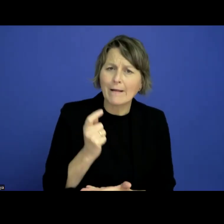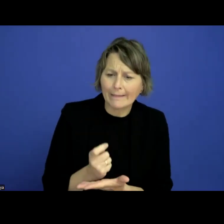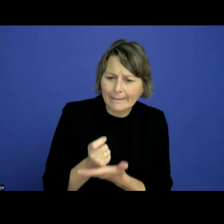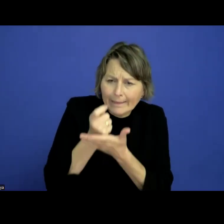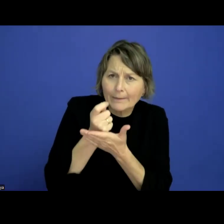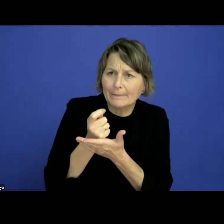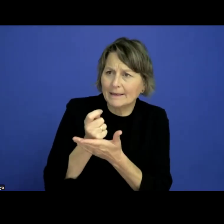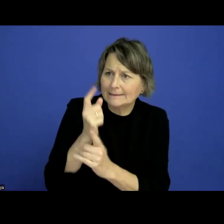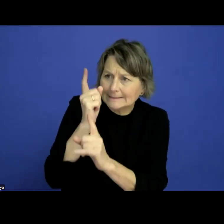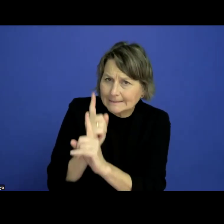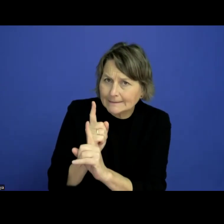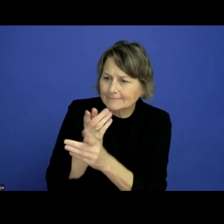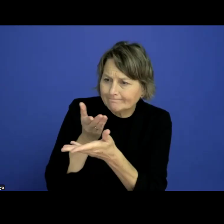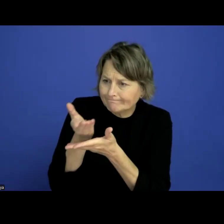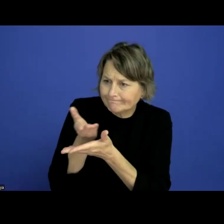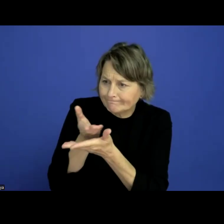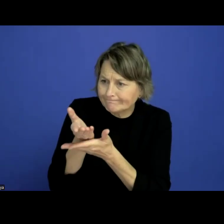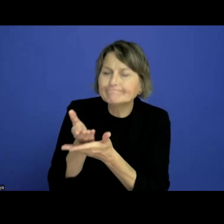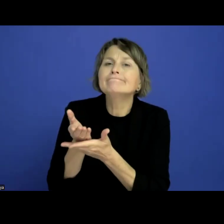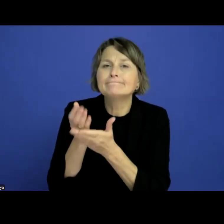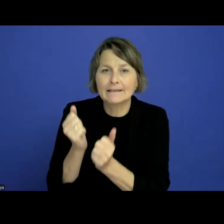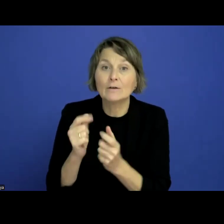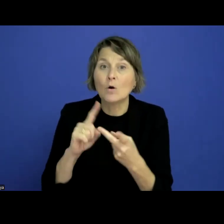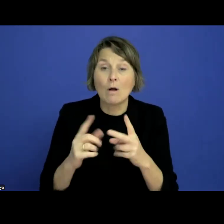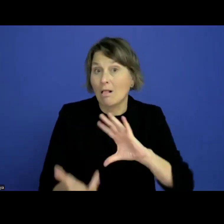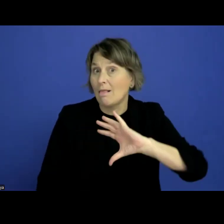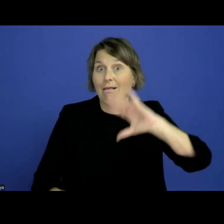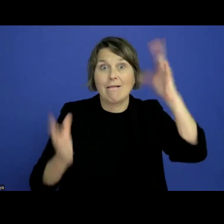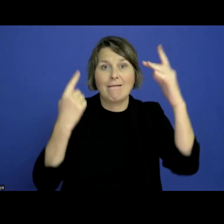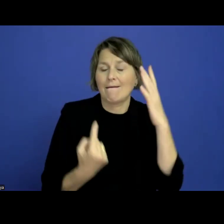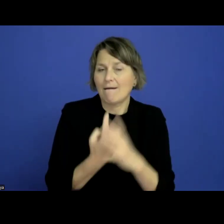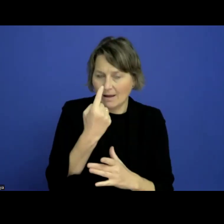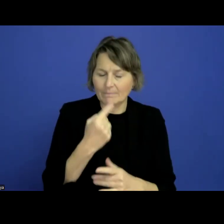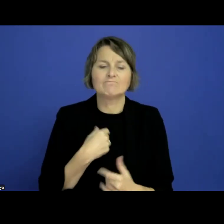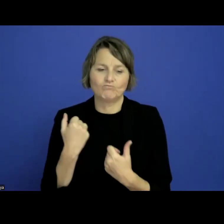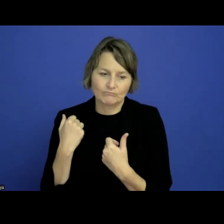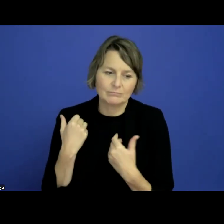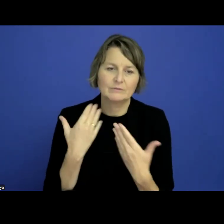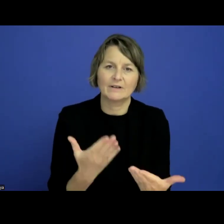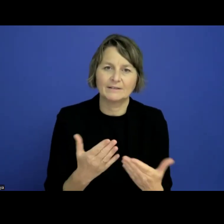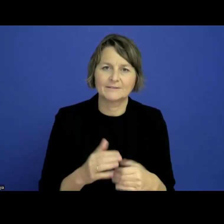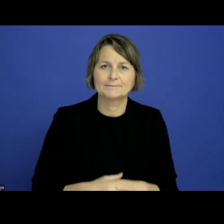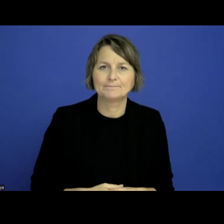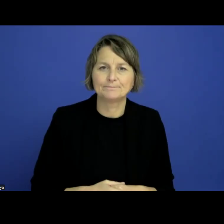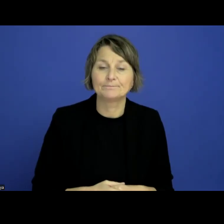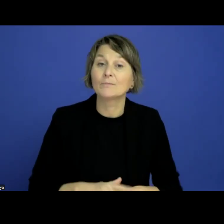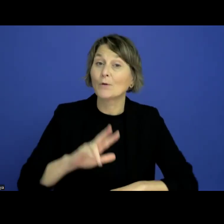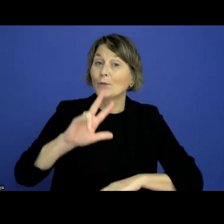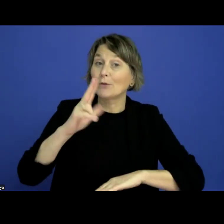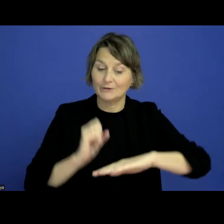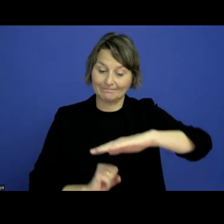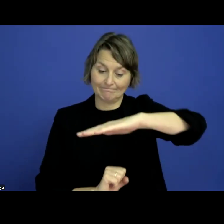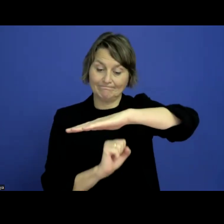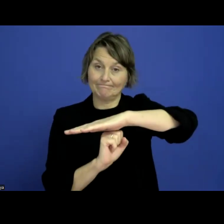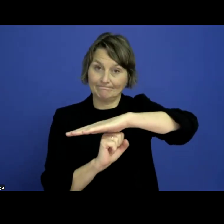crisis. And then the third pillar is balance. And in this pillar,